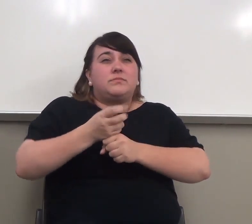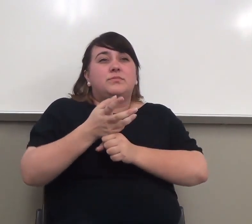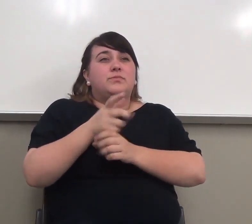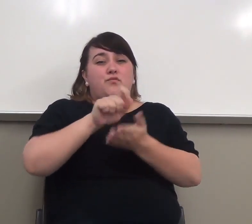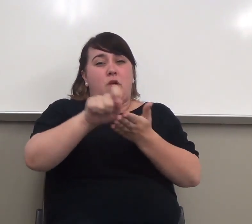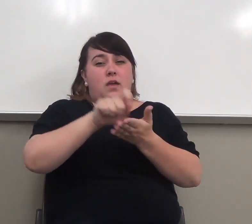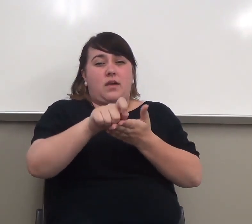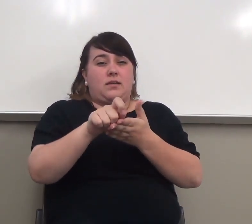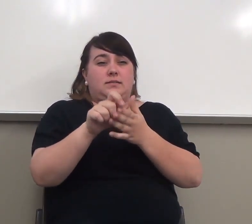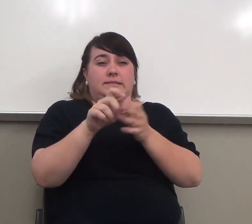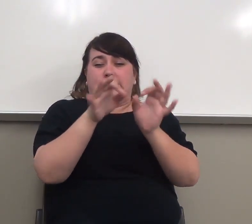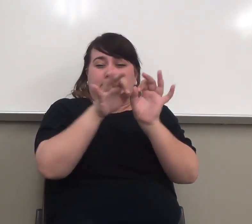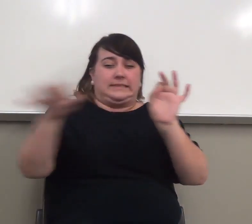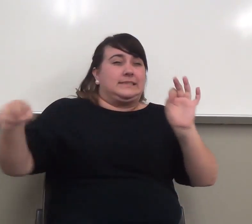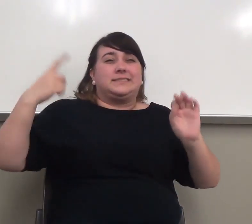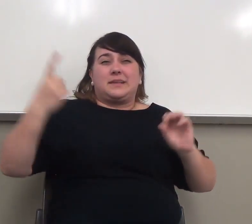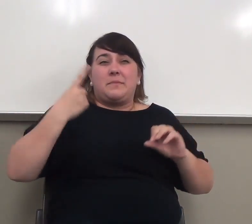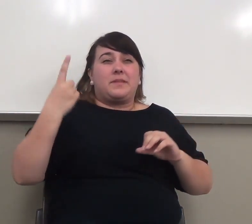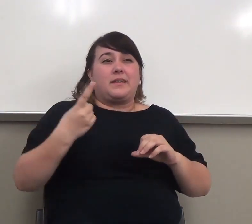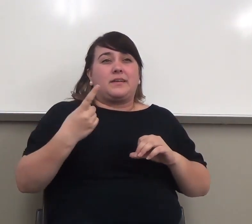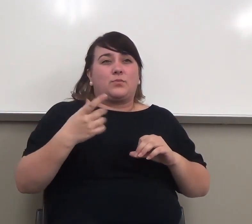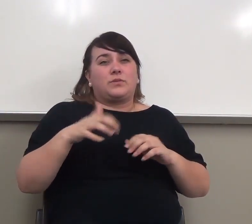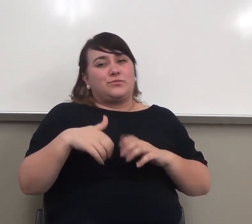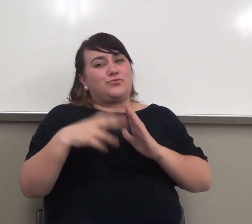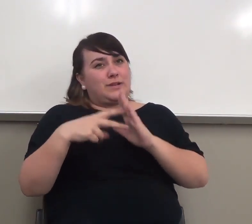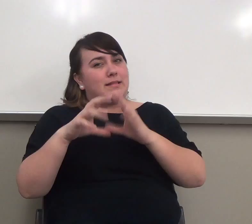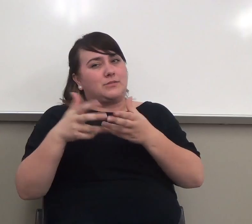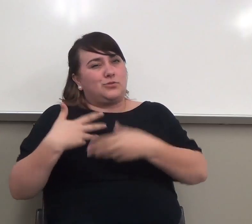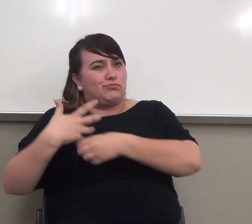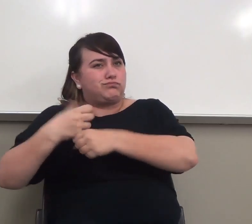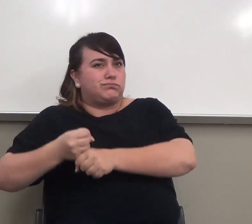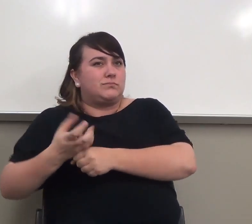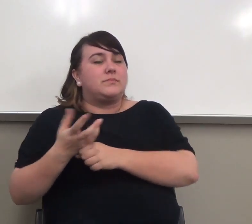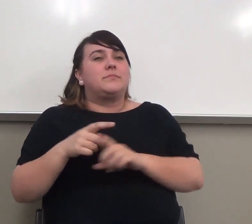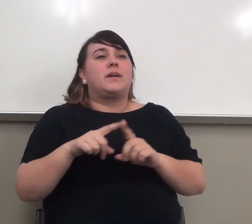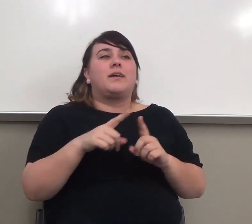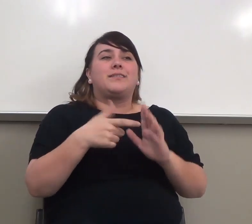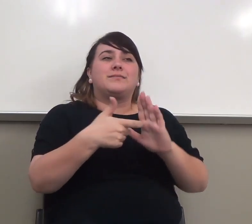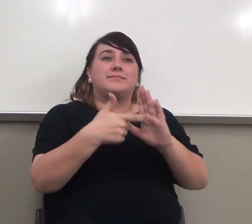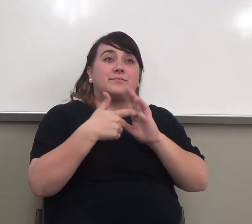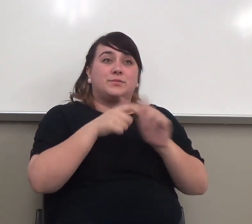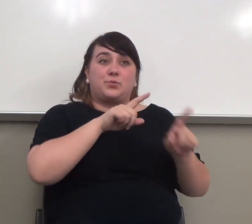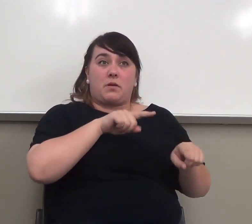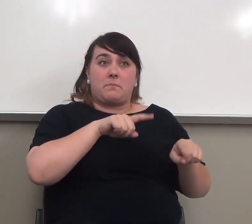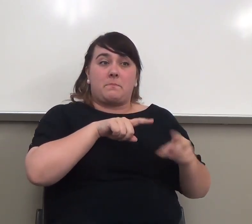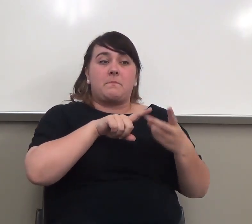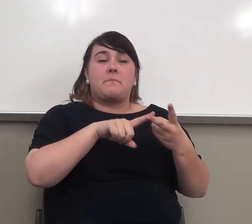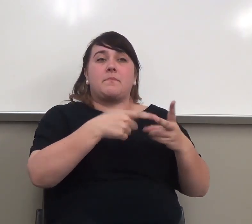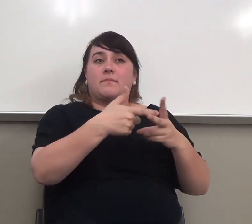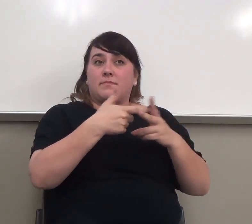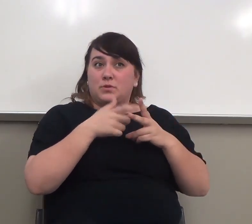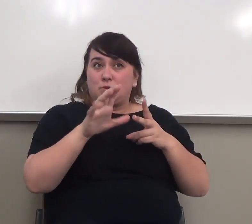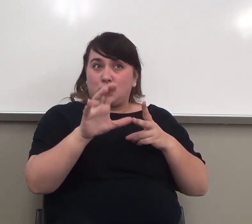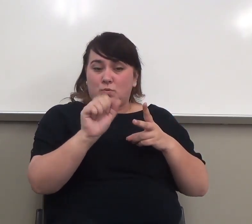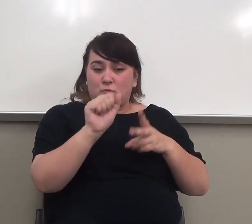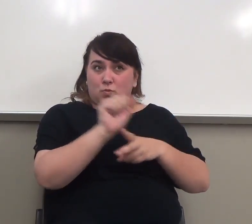do your own work. That's all you have to do. Really, the whole thing that this is, what this